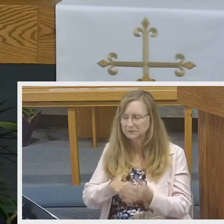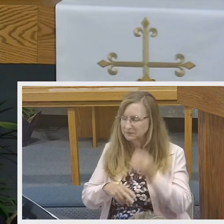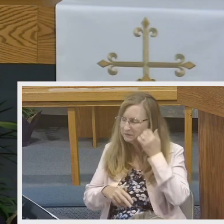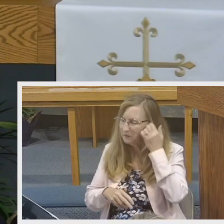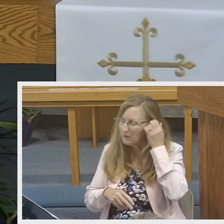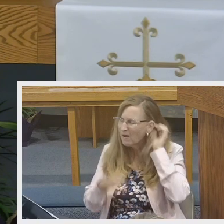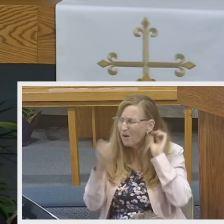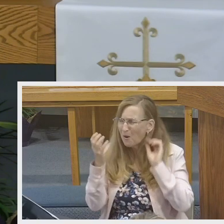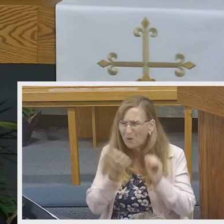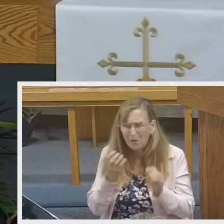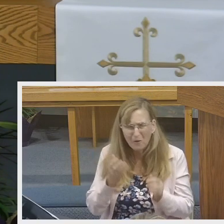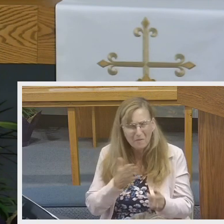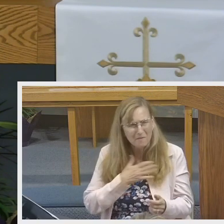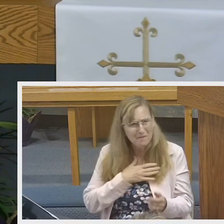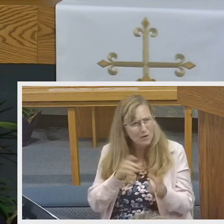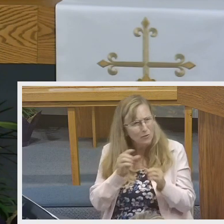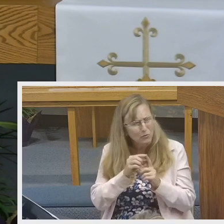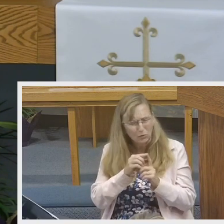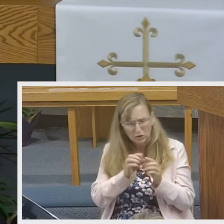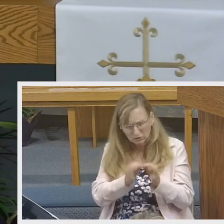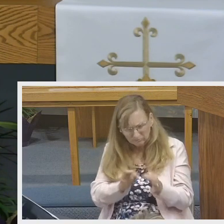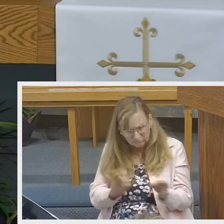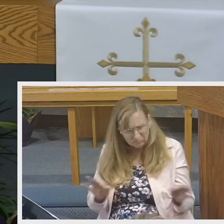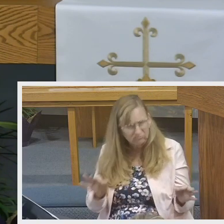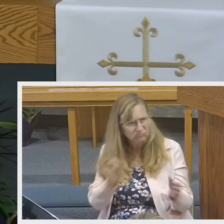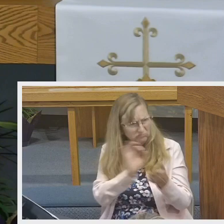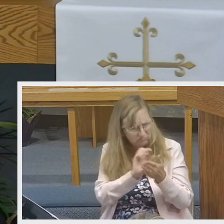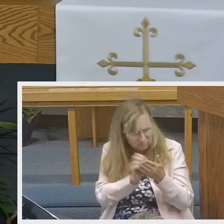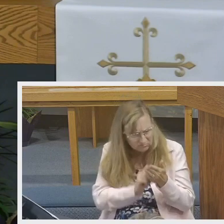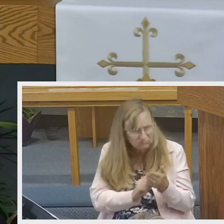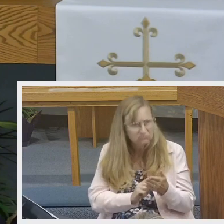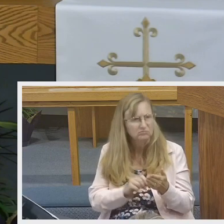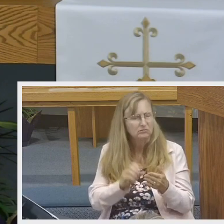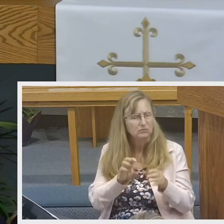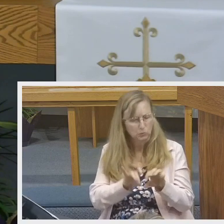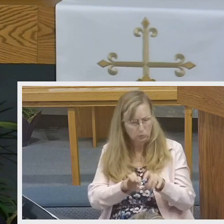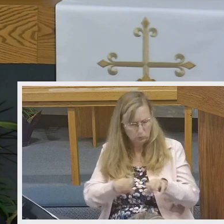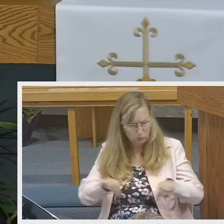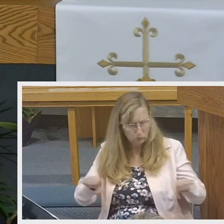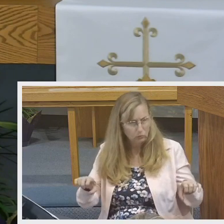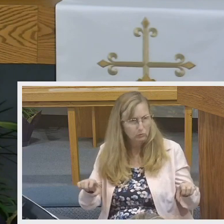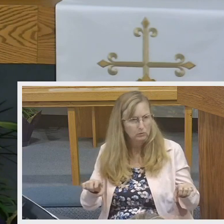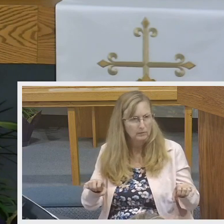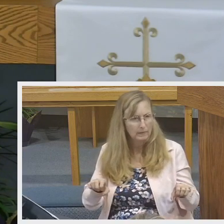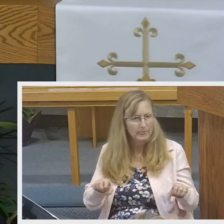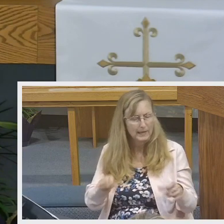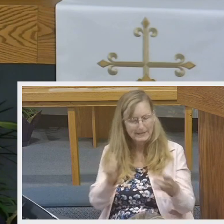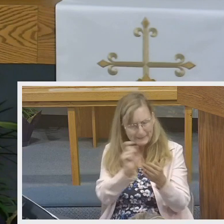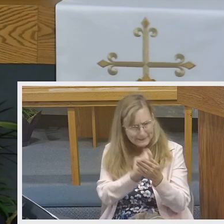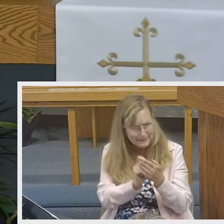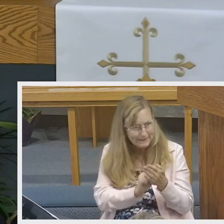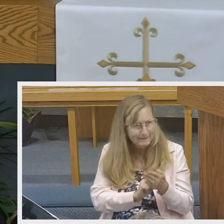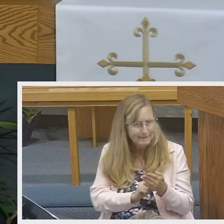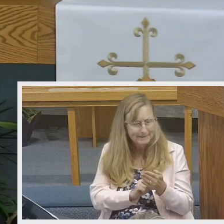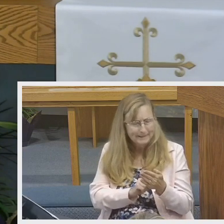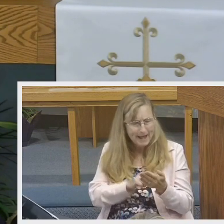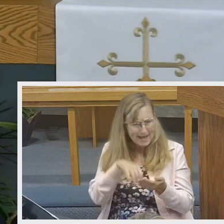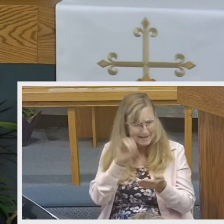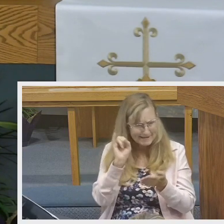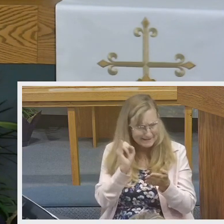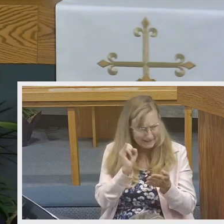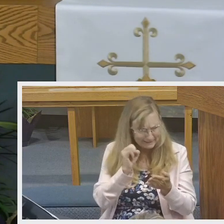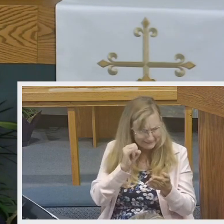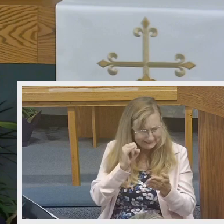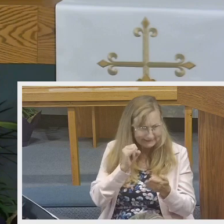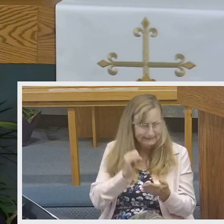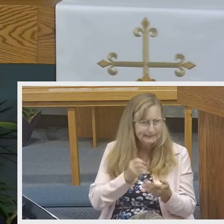Oh, that my words were recorded, that they were written on a scroll, that they were inscribed with an iron tool on lead